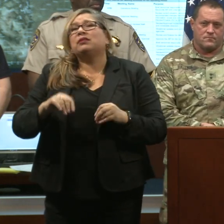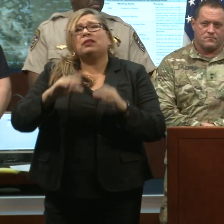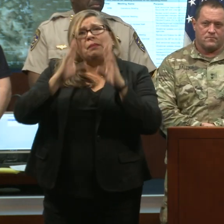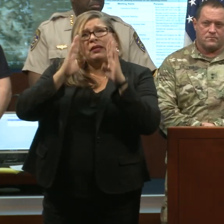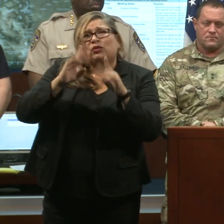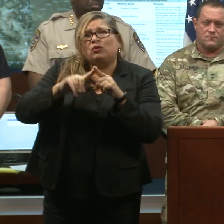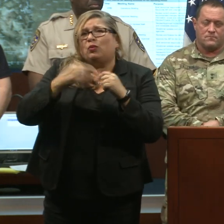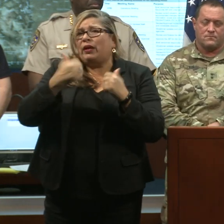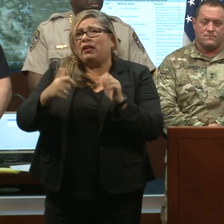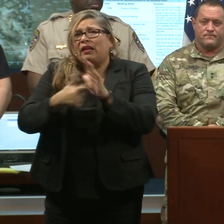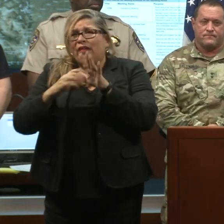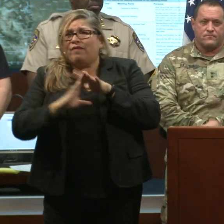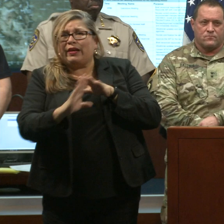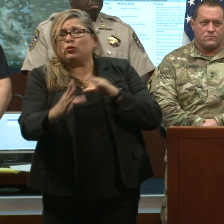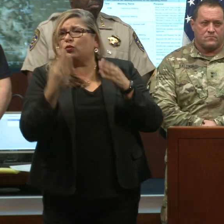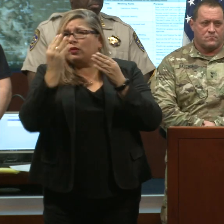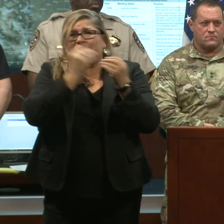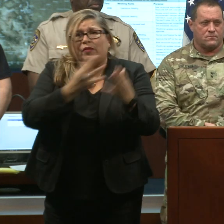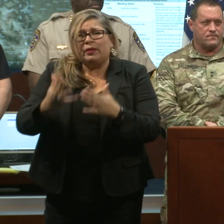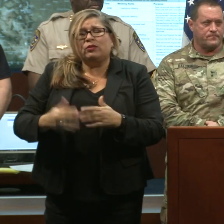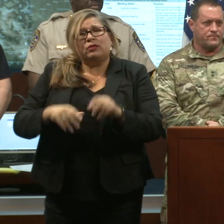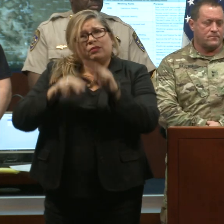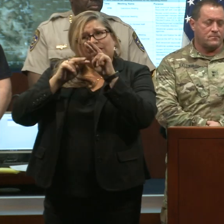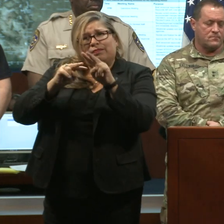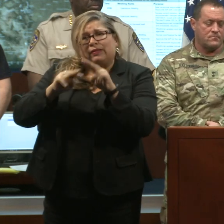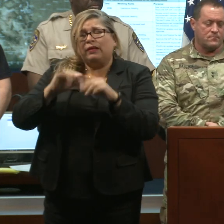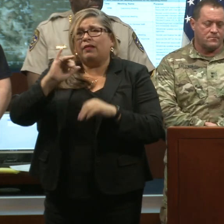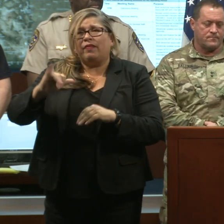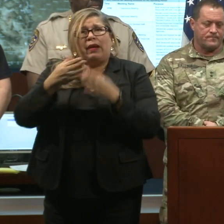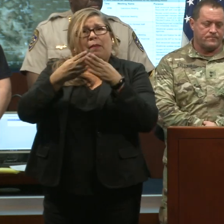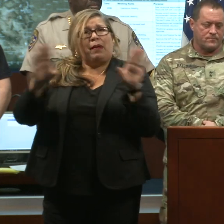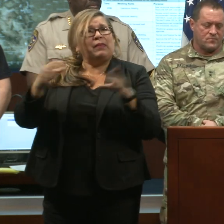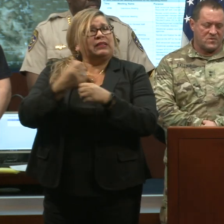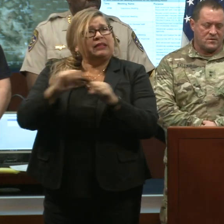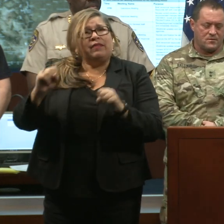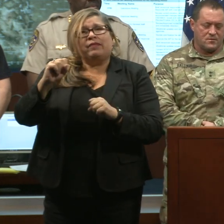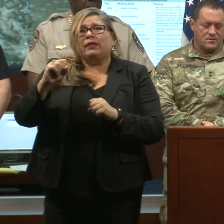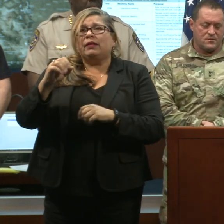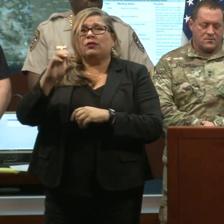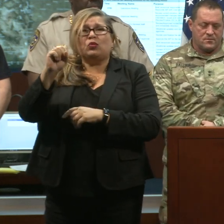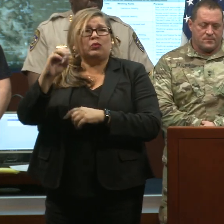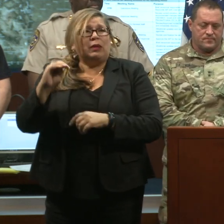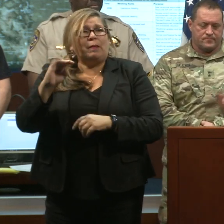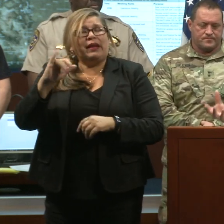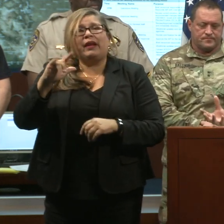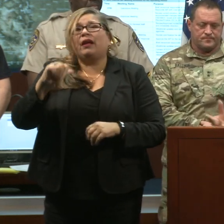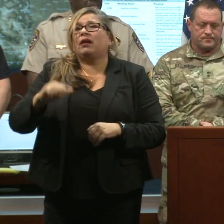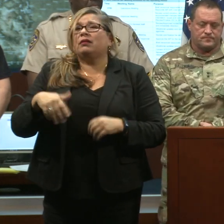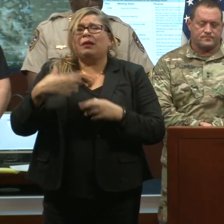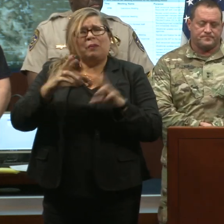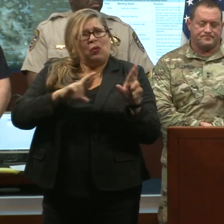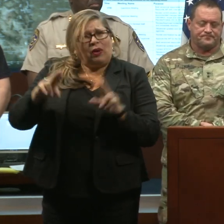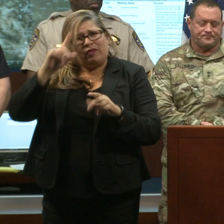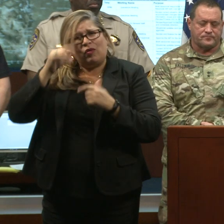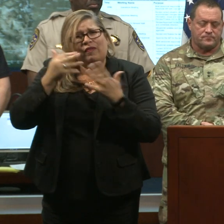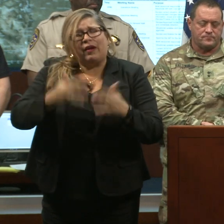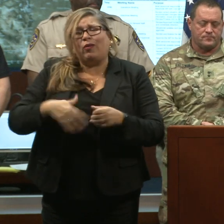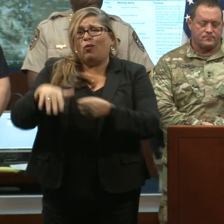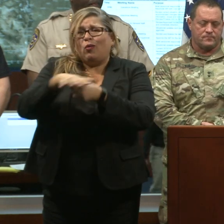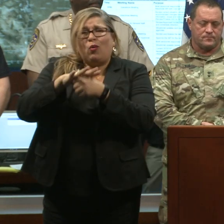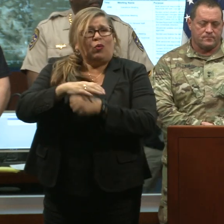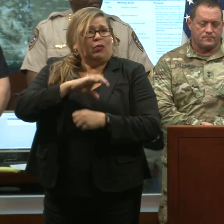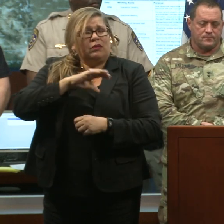evacuation information. Follow very closely all of the public safety social media, Ready for Wildfire, many others, local counties,